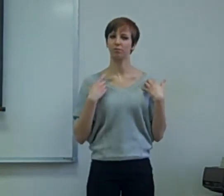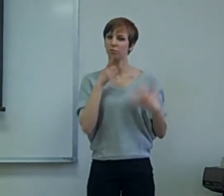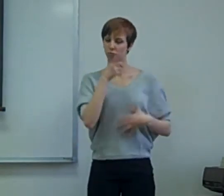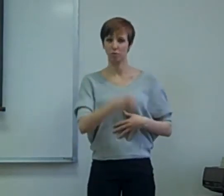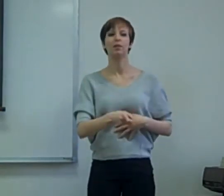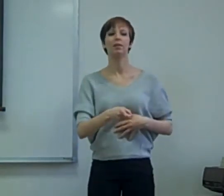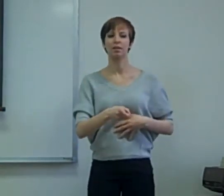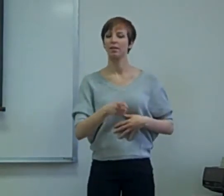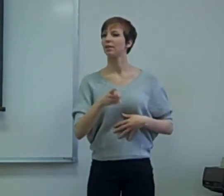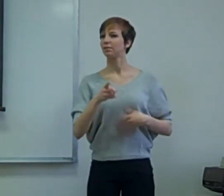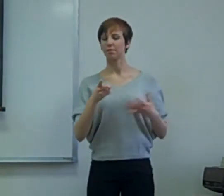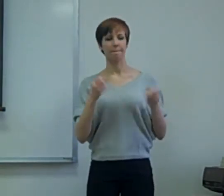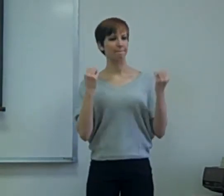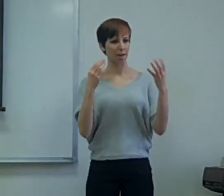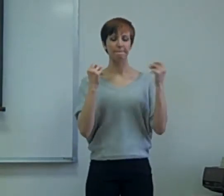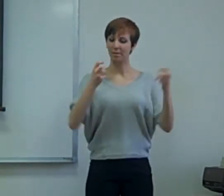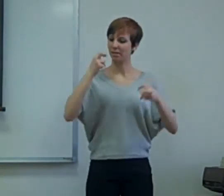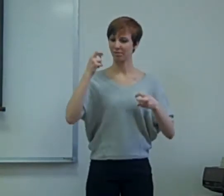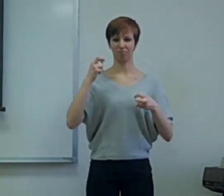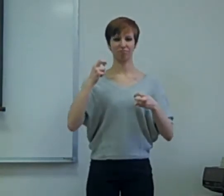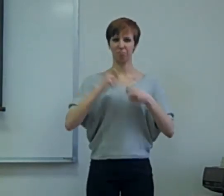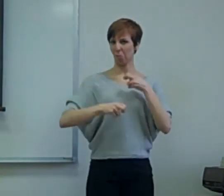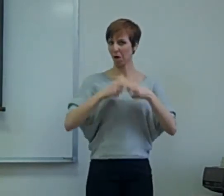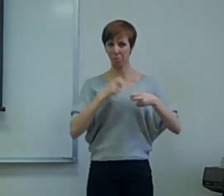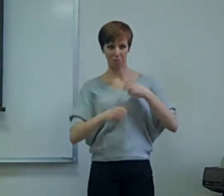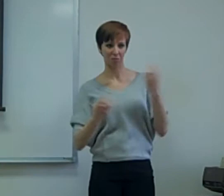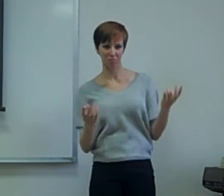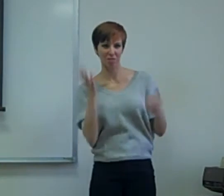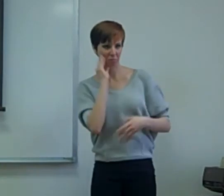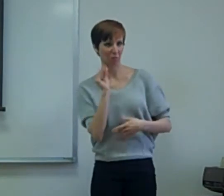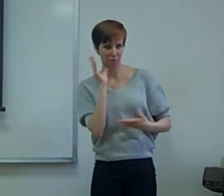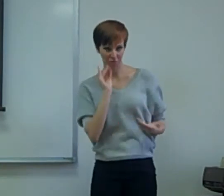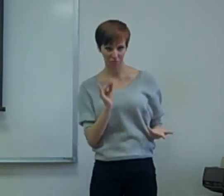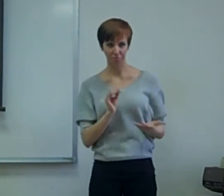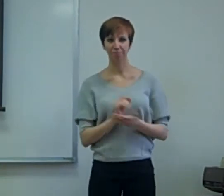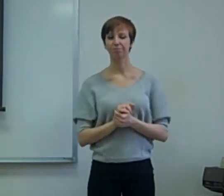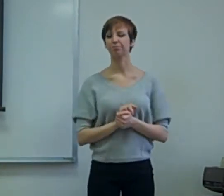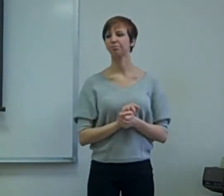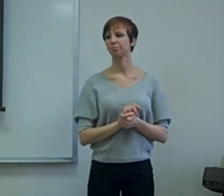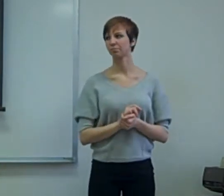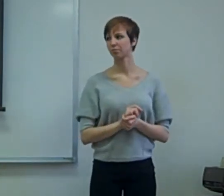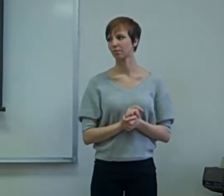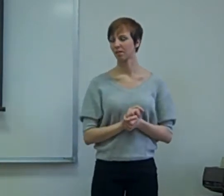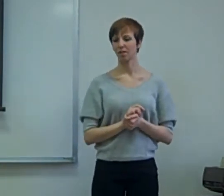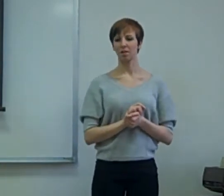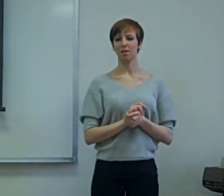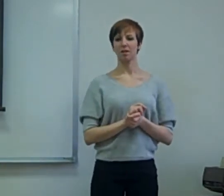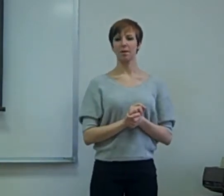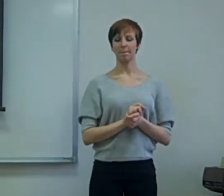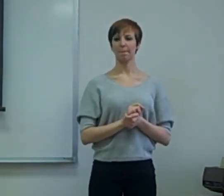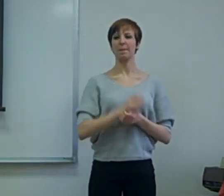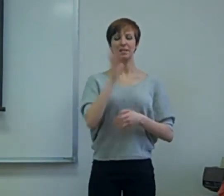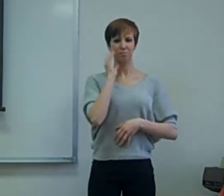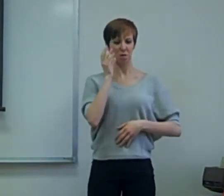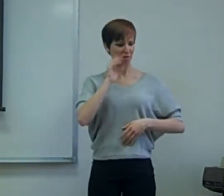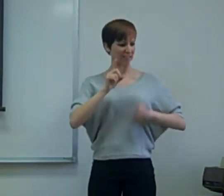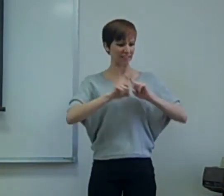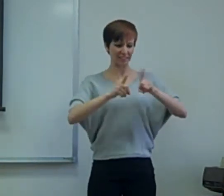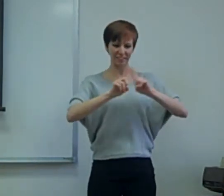one time. Well, I didn't lock him in his room, but you know. I mean, so you know, and we had shared a lot of all of these growing pains